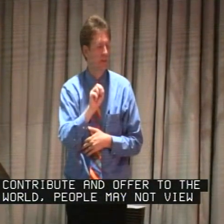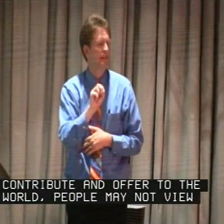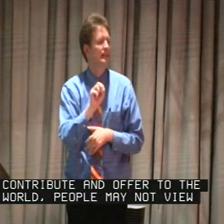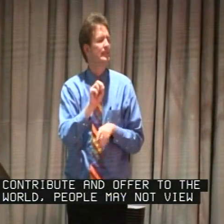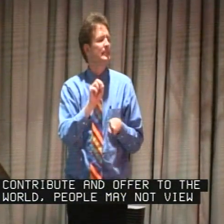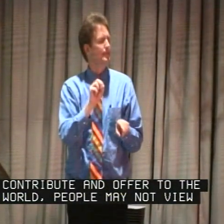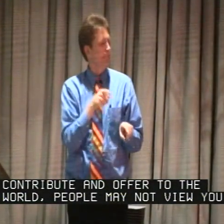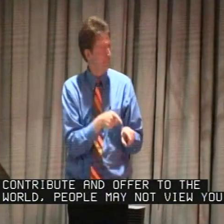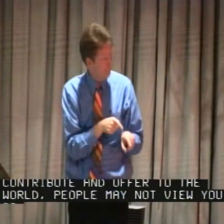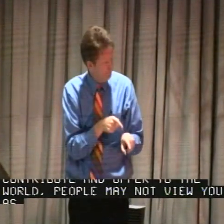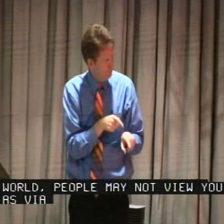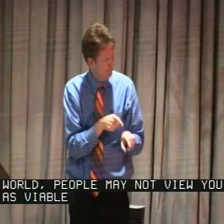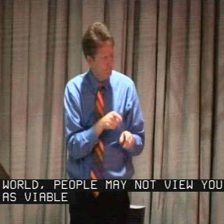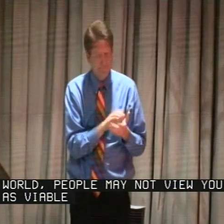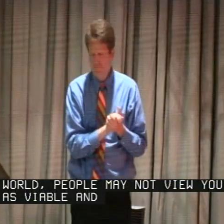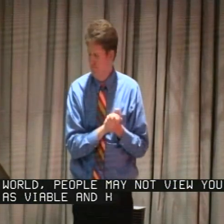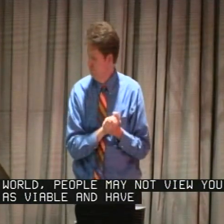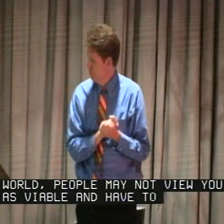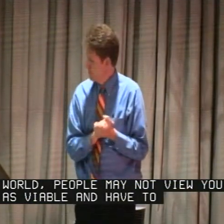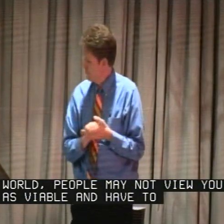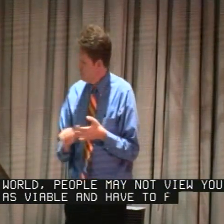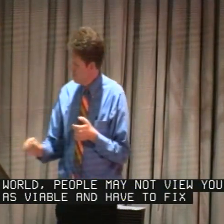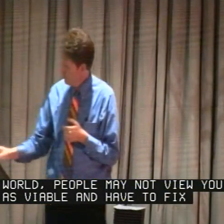or cure you of your being deaf.